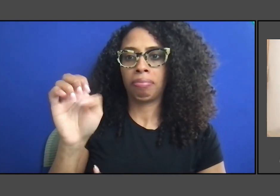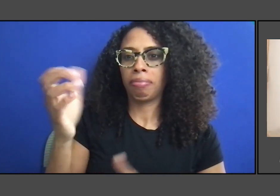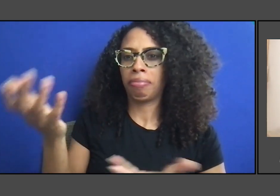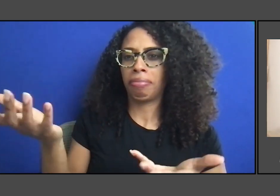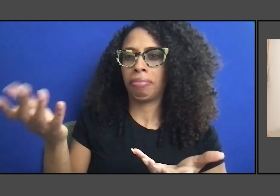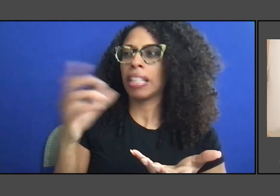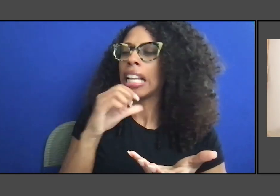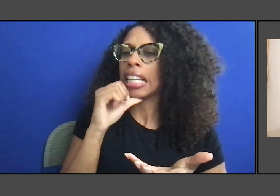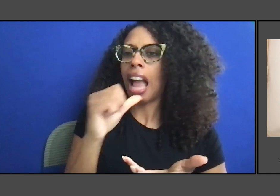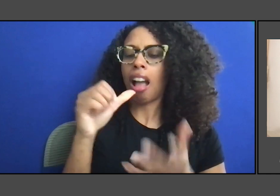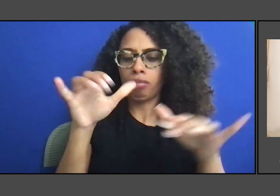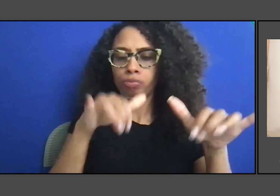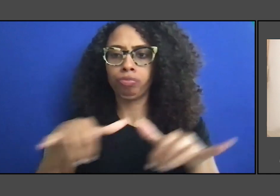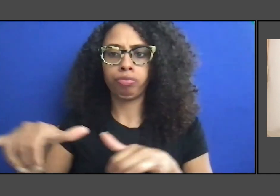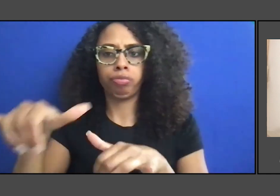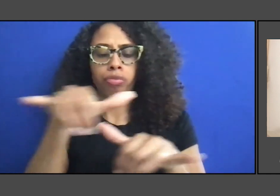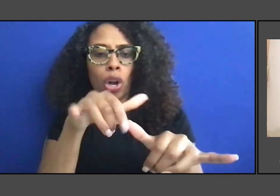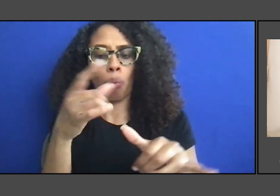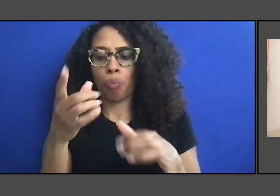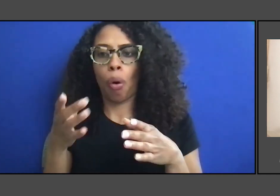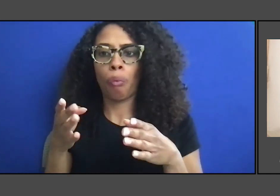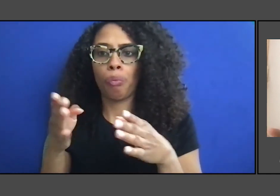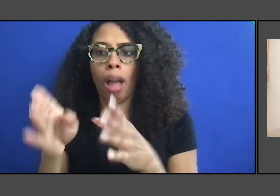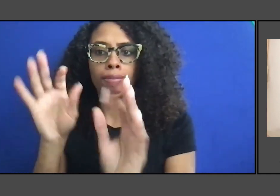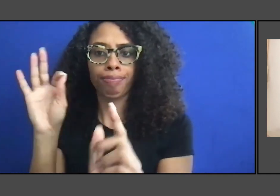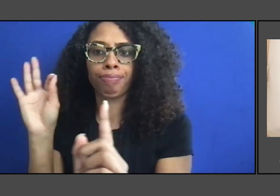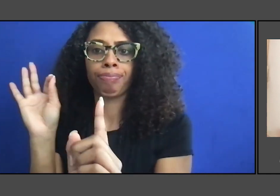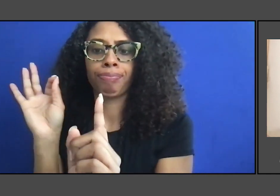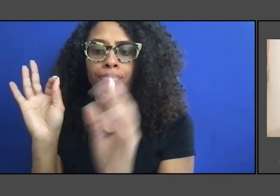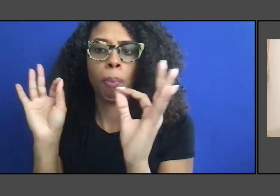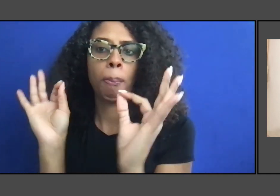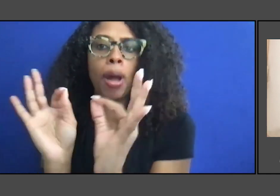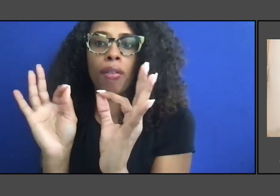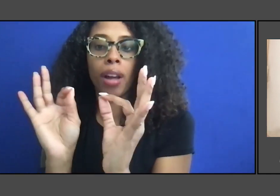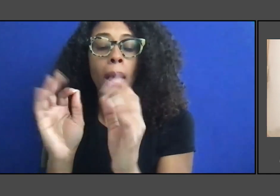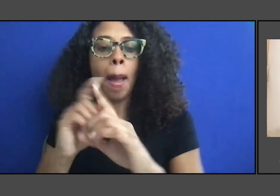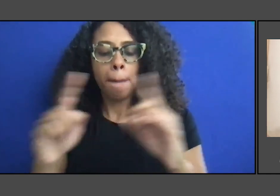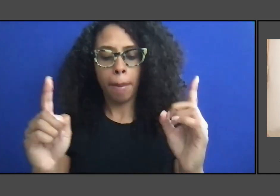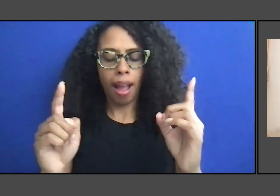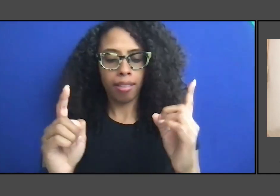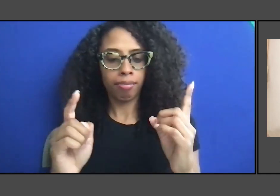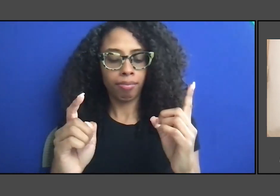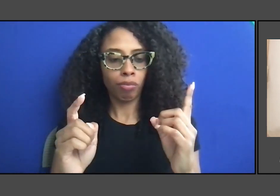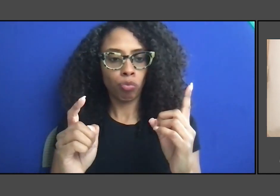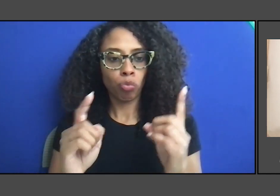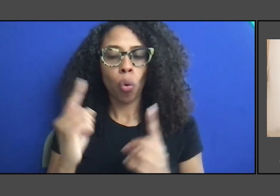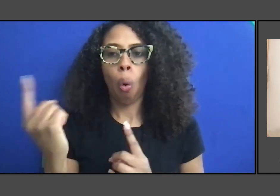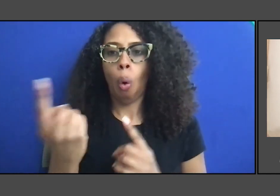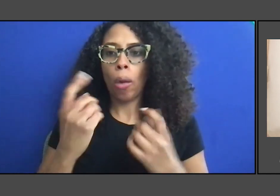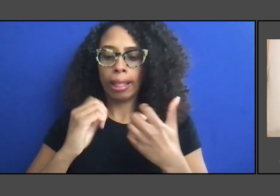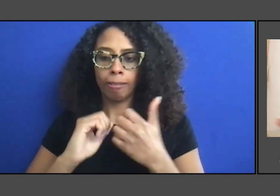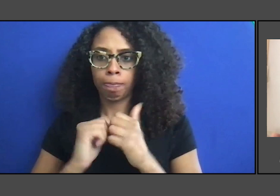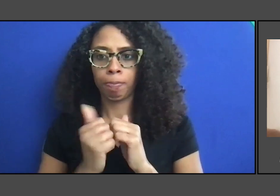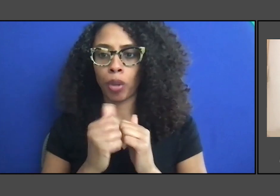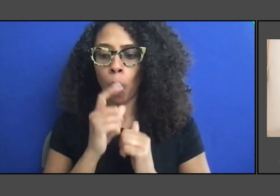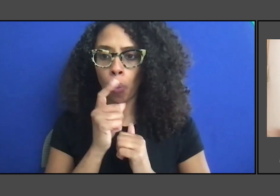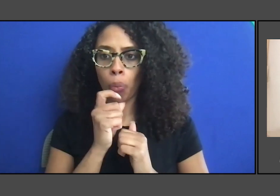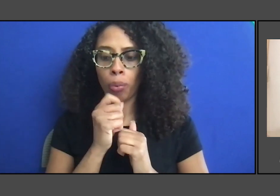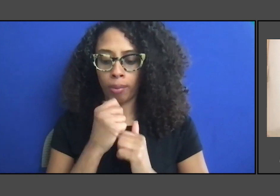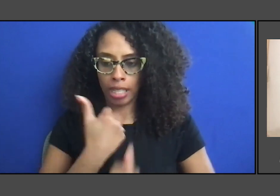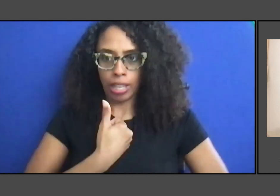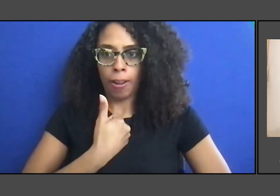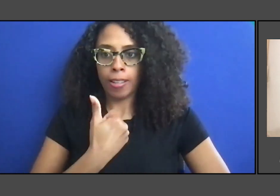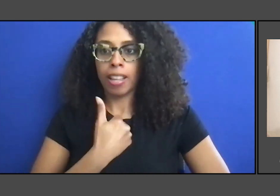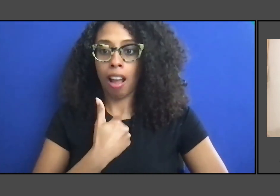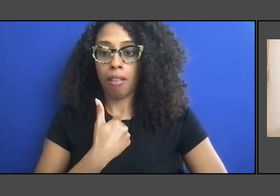excellence, but one when you're only competing against yourself, right? Mm-hmm. That you are achieving better than you did